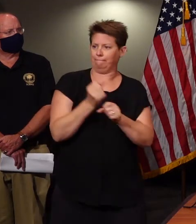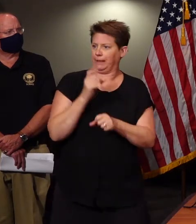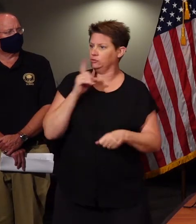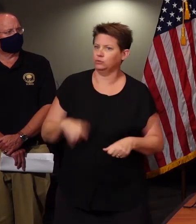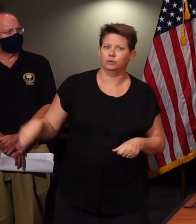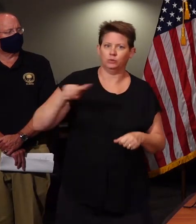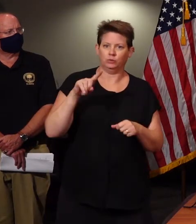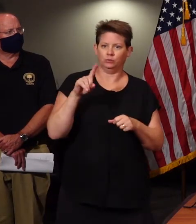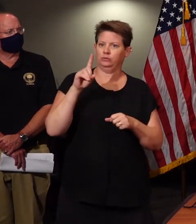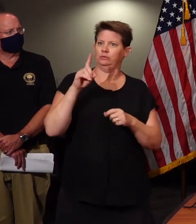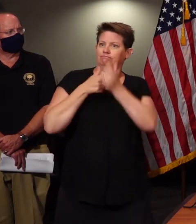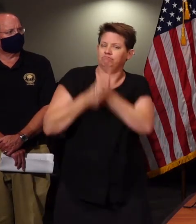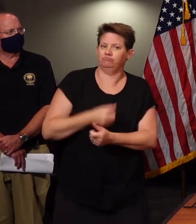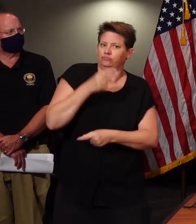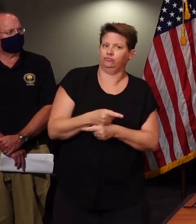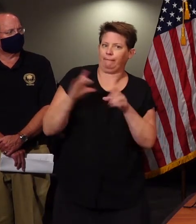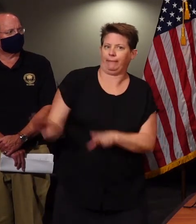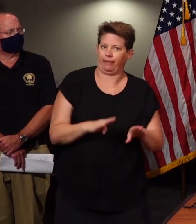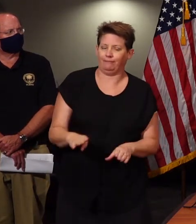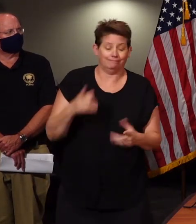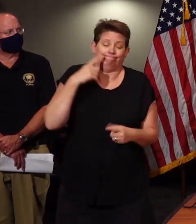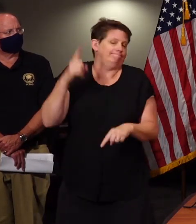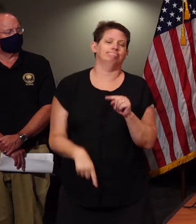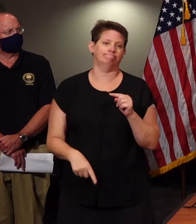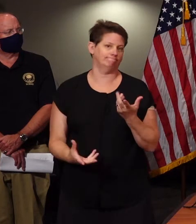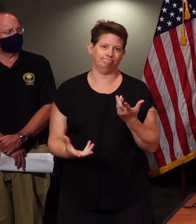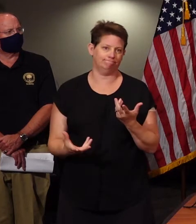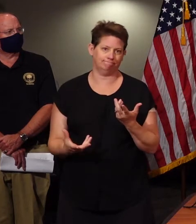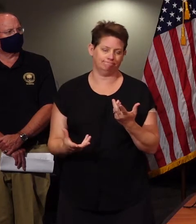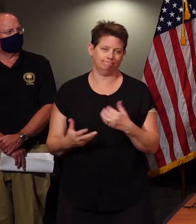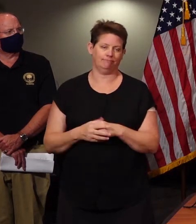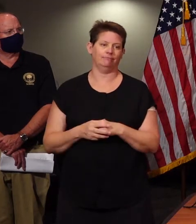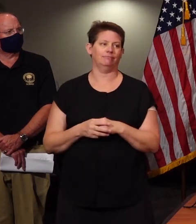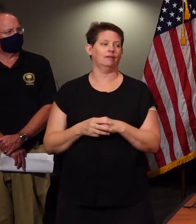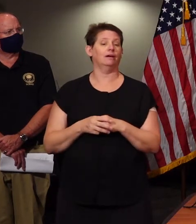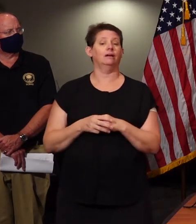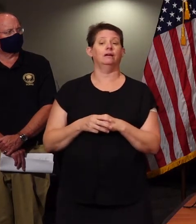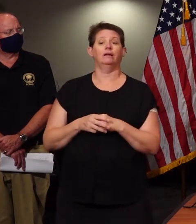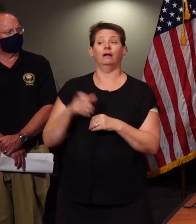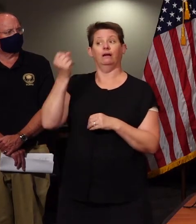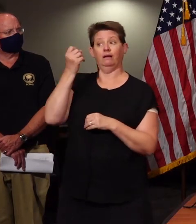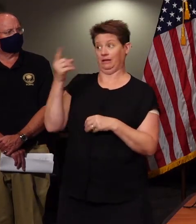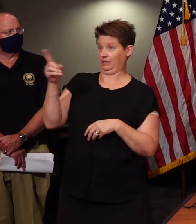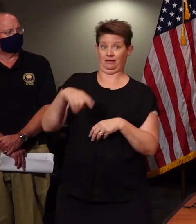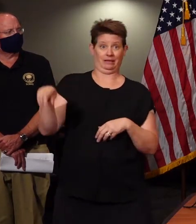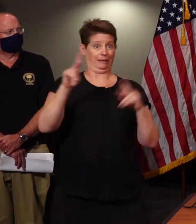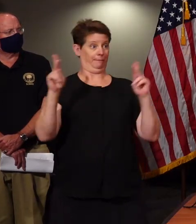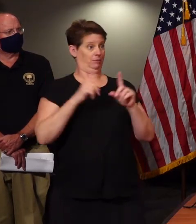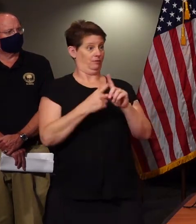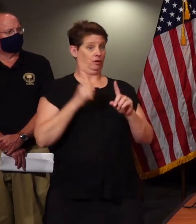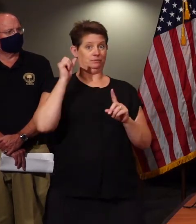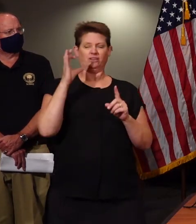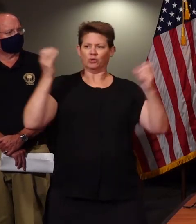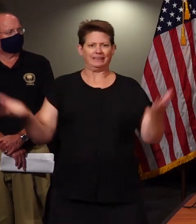that everybody is doing what they're supposed to be doing. But the people in this state are everywhere. And I would urge you